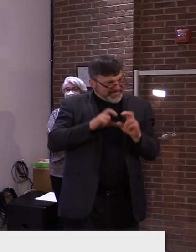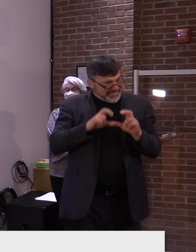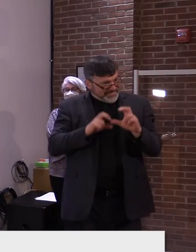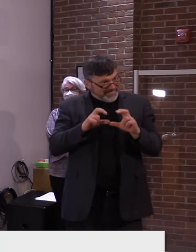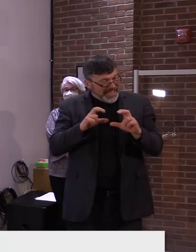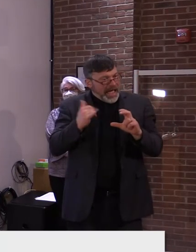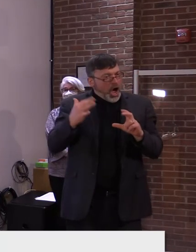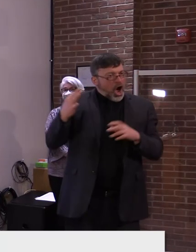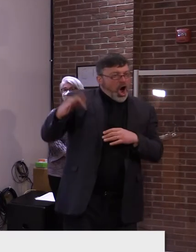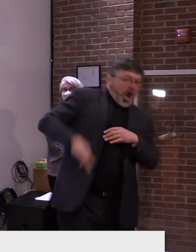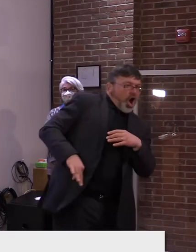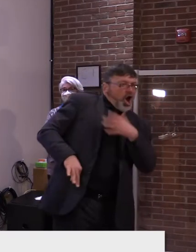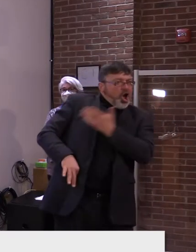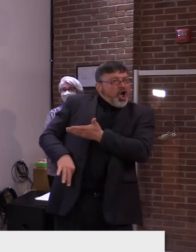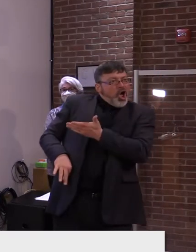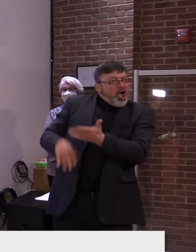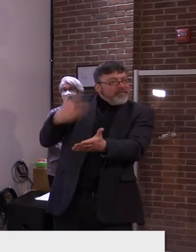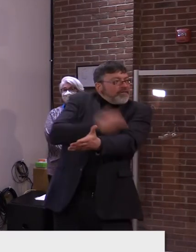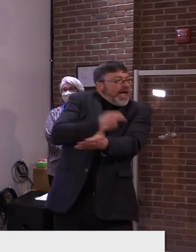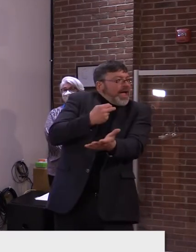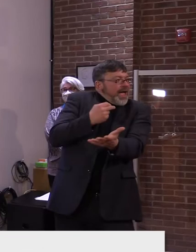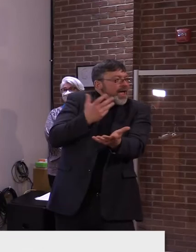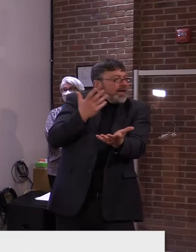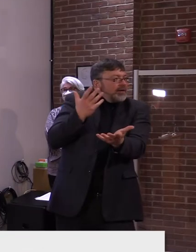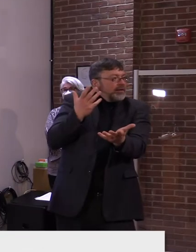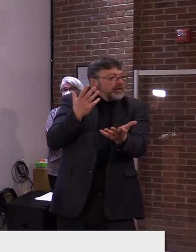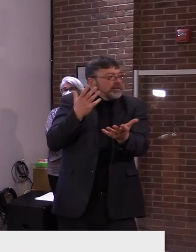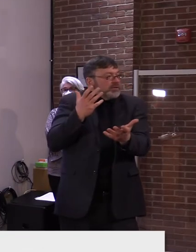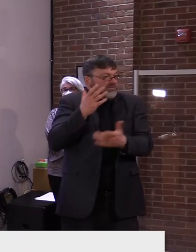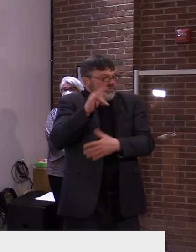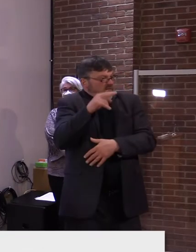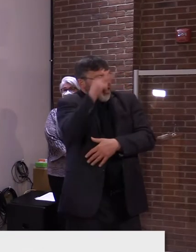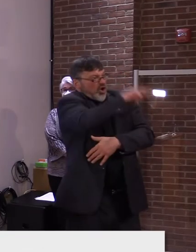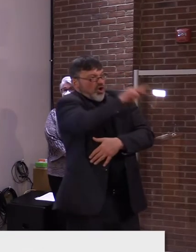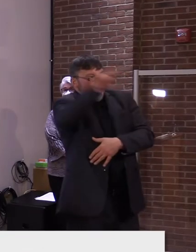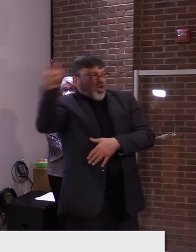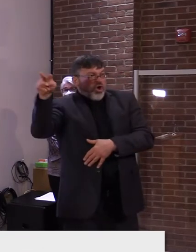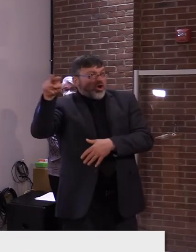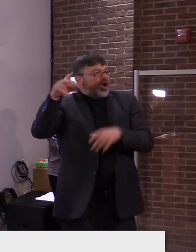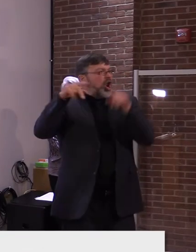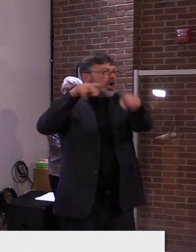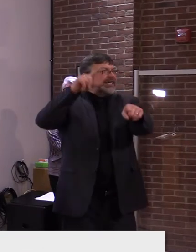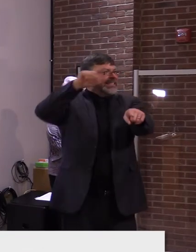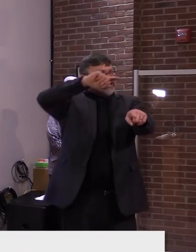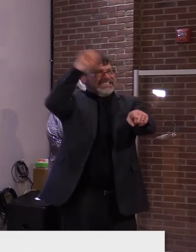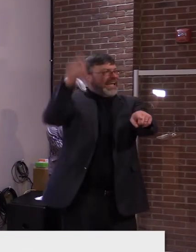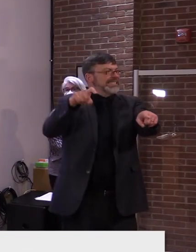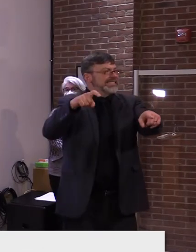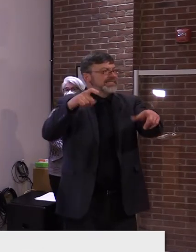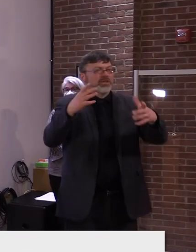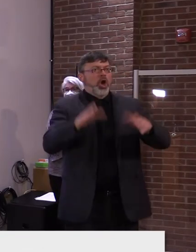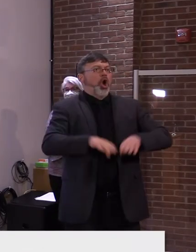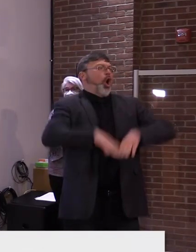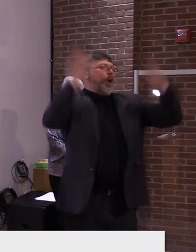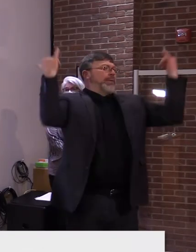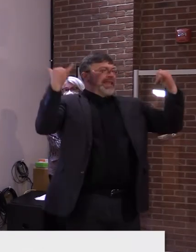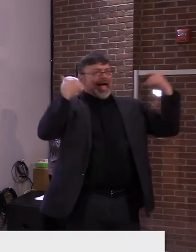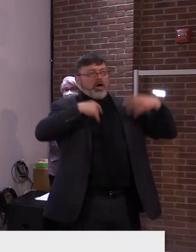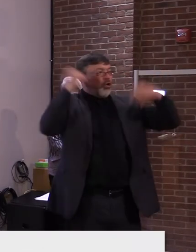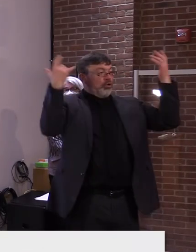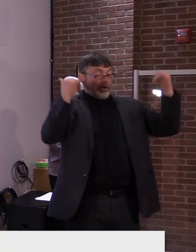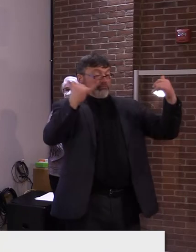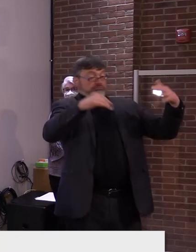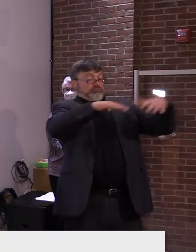and others, who have just opened up their economy and done away with all the mask mandates and so forth. We feel we need